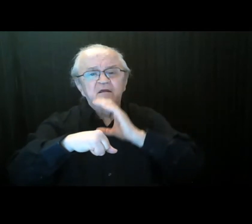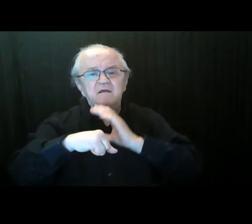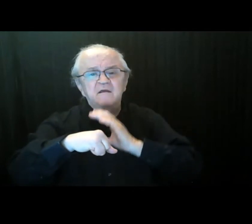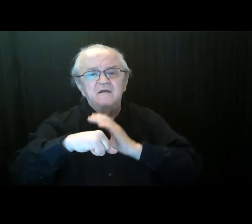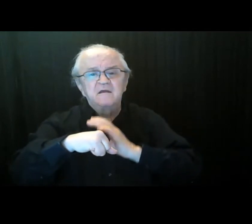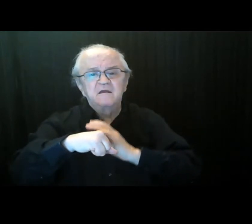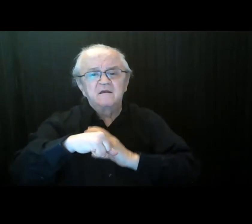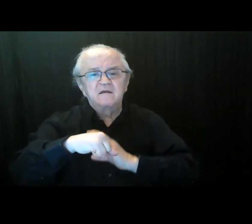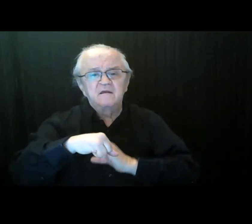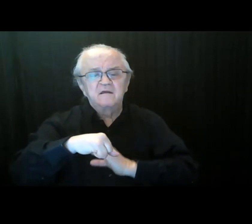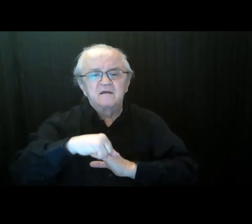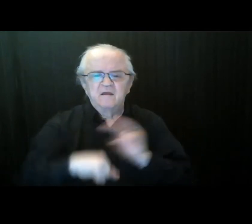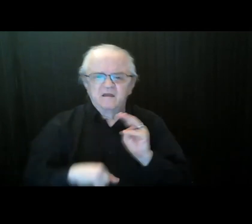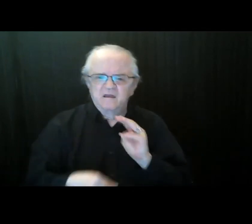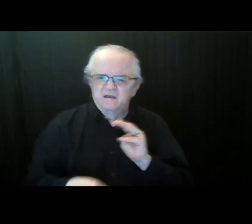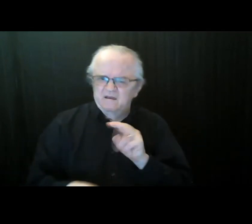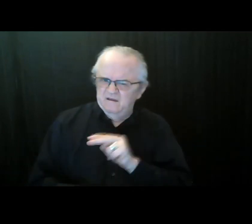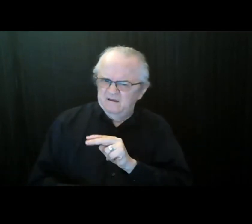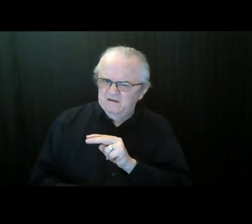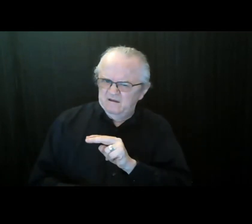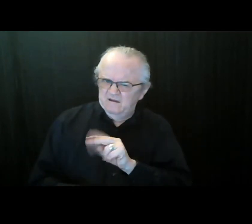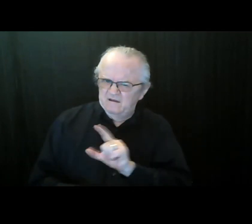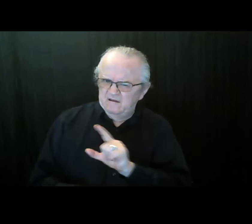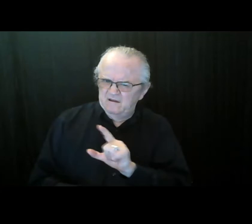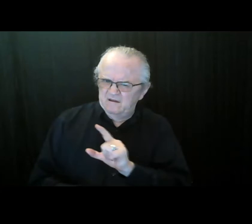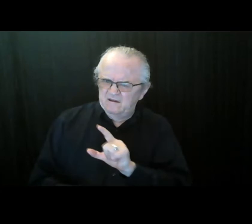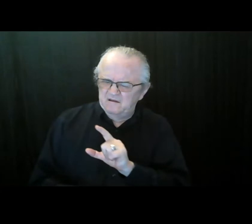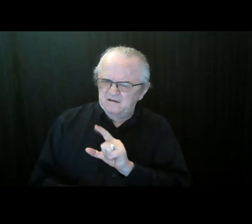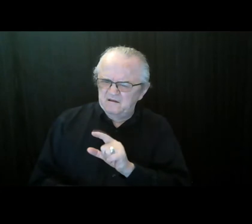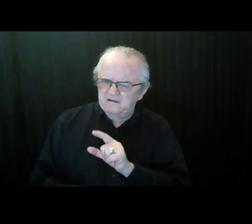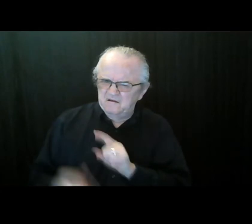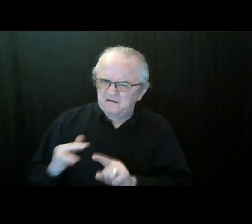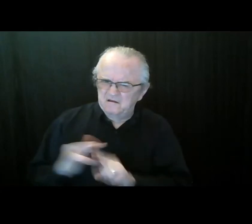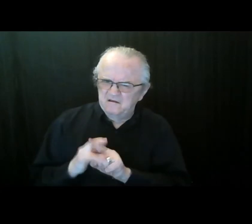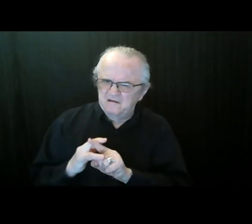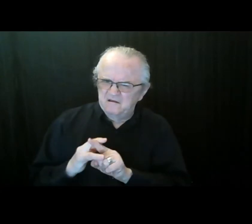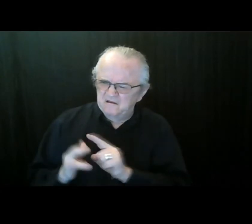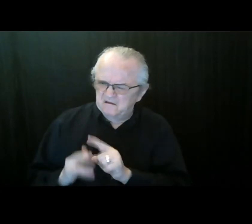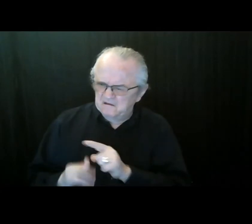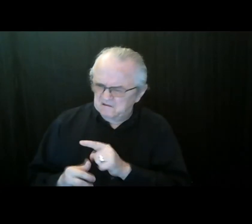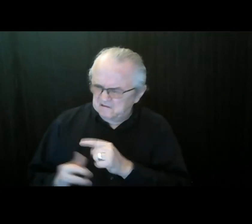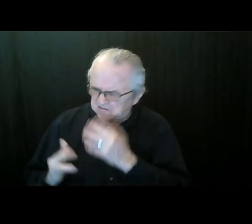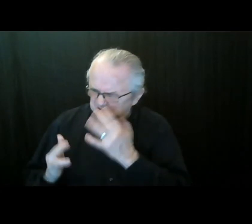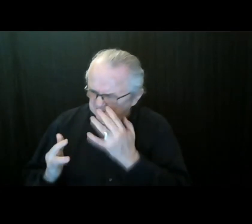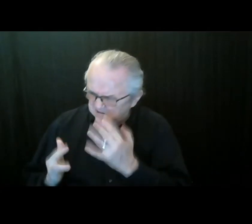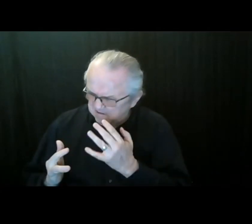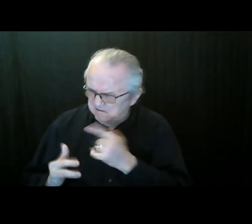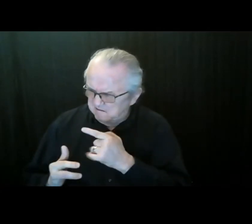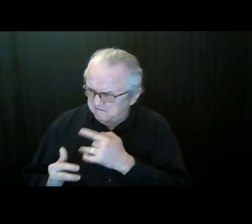little edgy, perhaps a little sad. And he said, my dear, is everything all right? Are you feeling